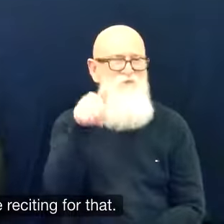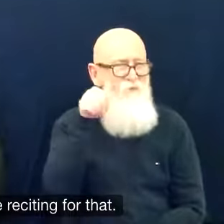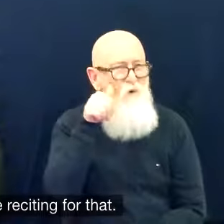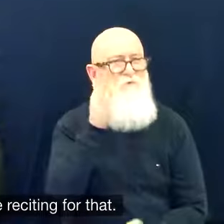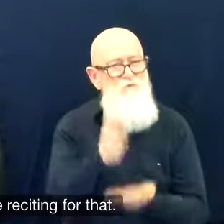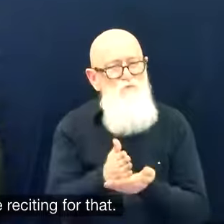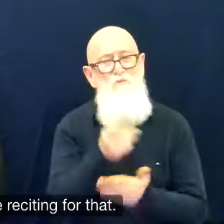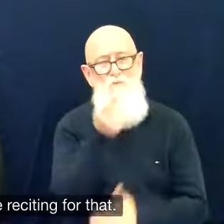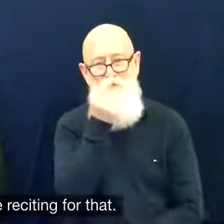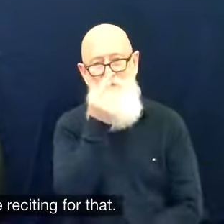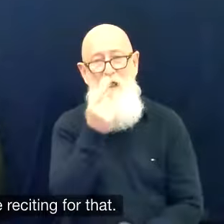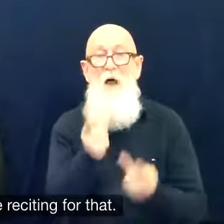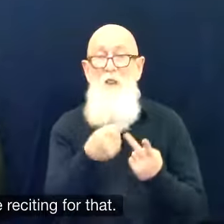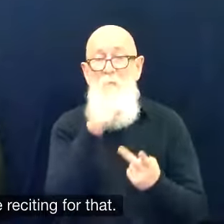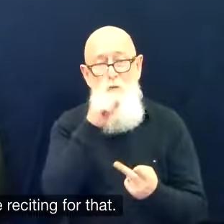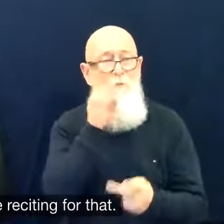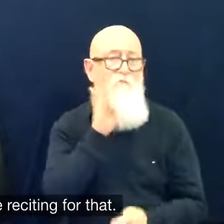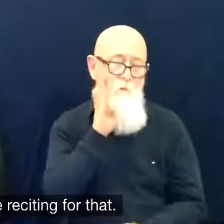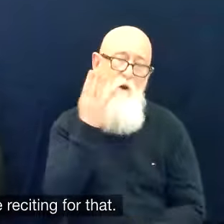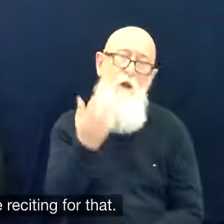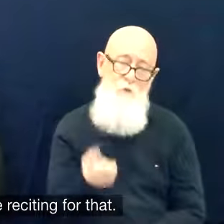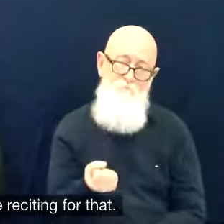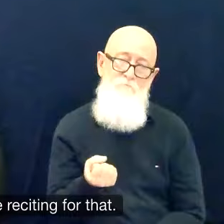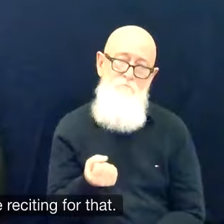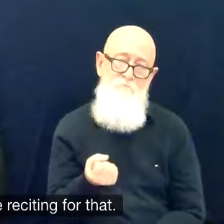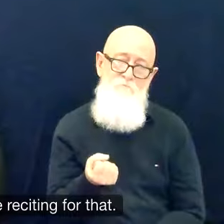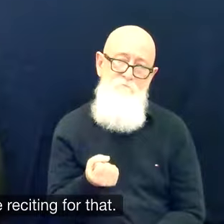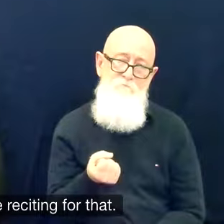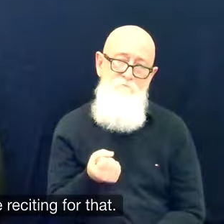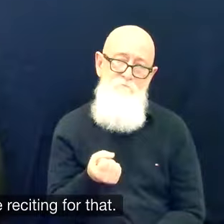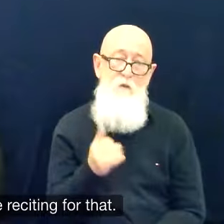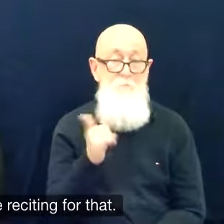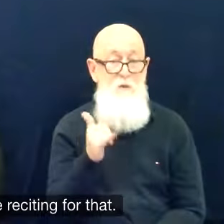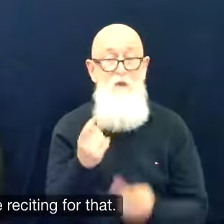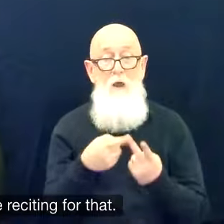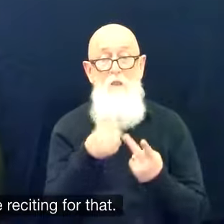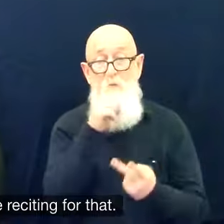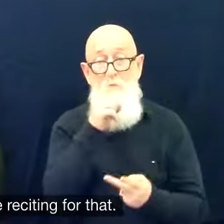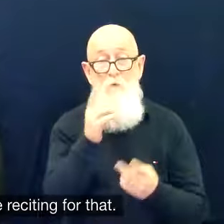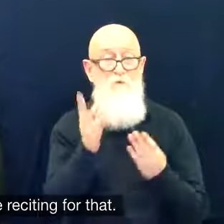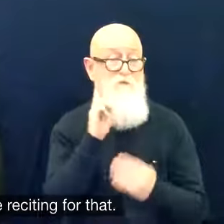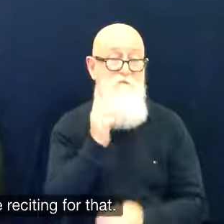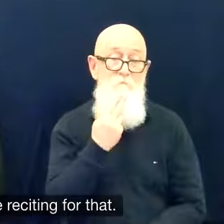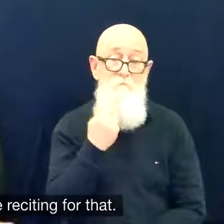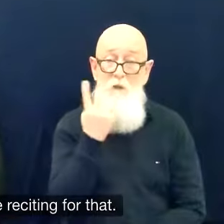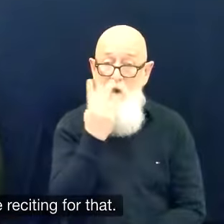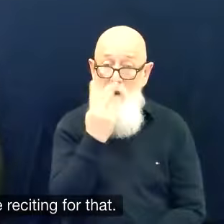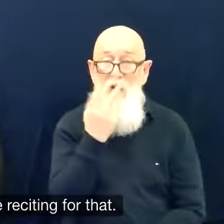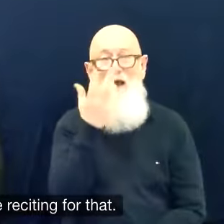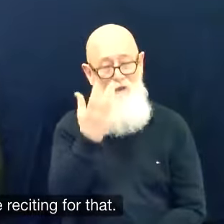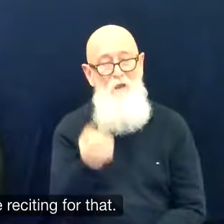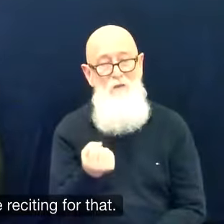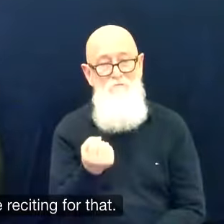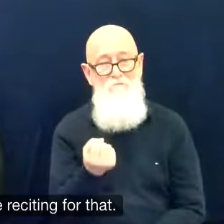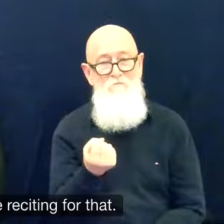that you know other people have done it, and especially, you know, maybe other people with deaf blindness have done it, and looking